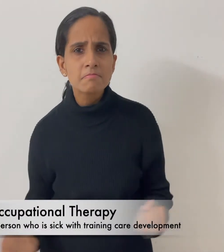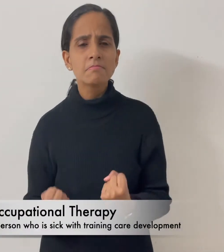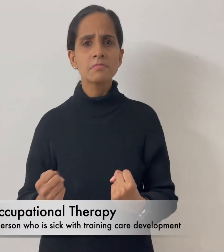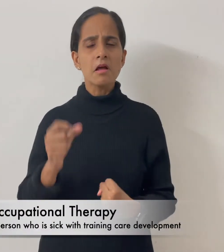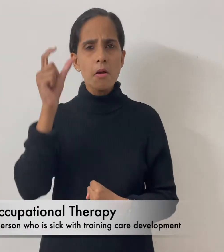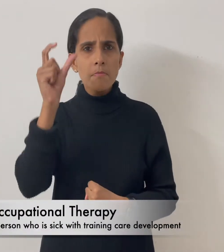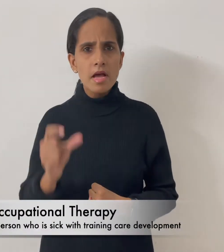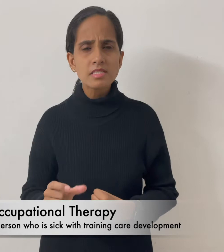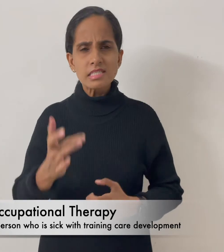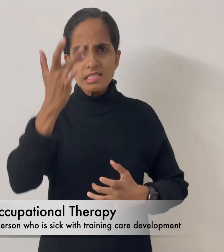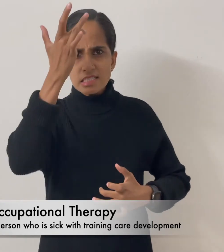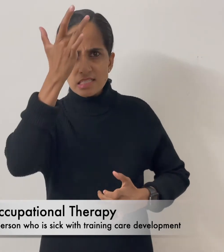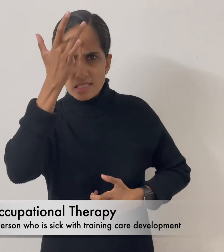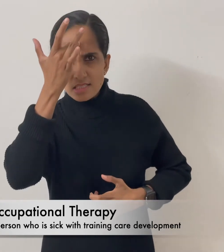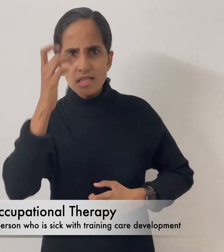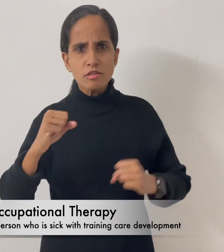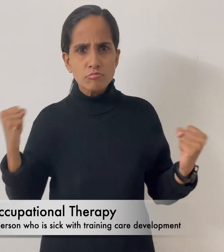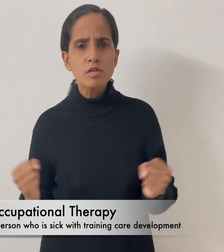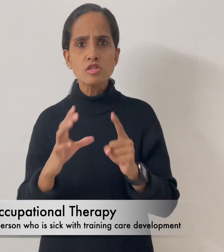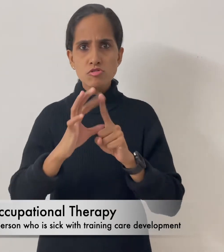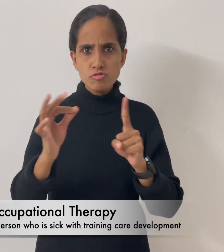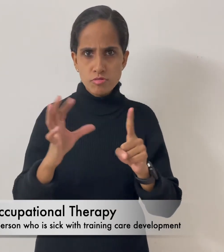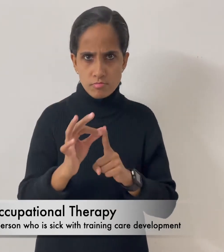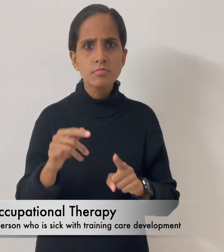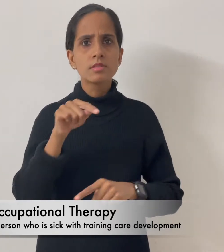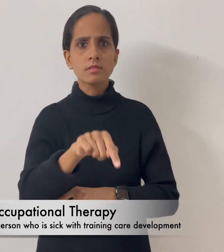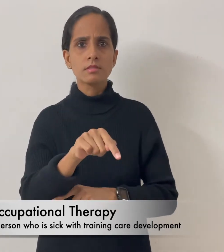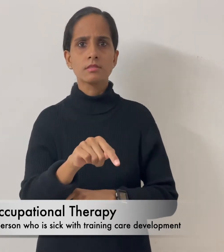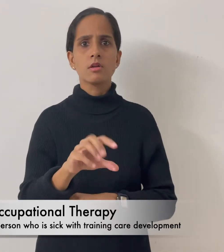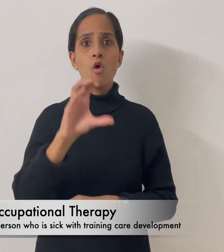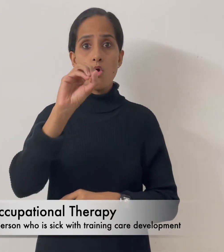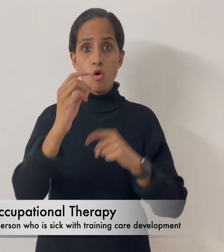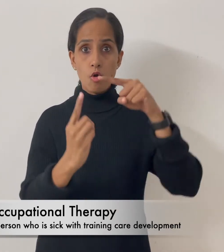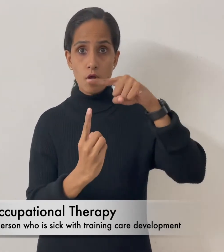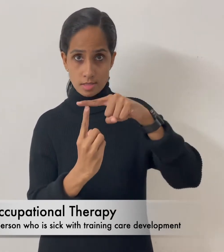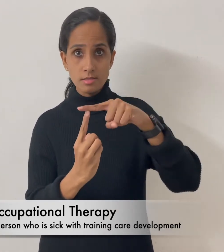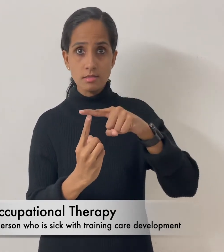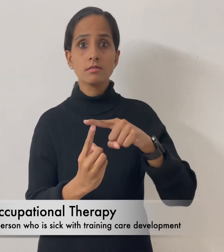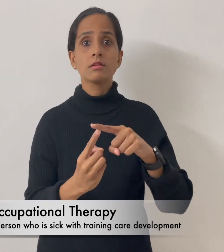Occupational therapy. Attempts to help a person who is sick.